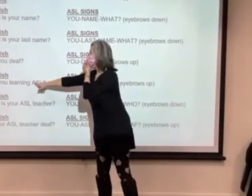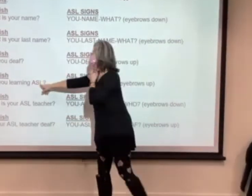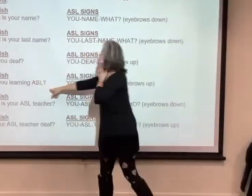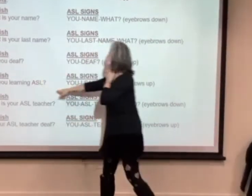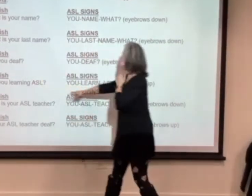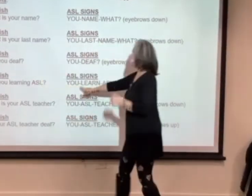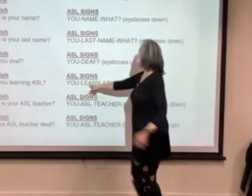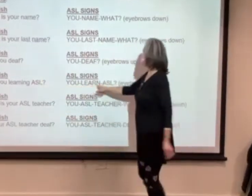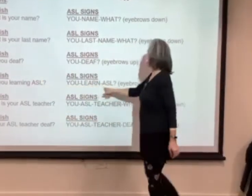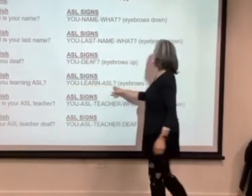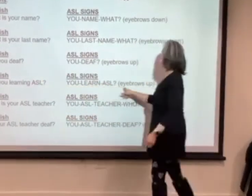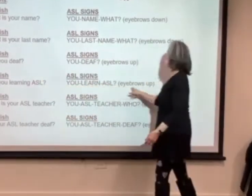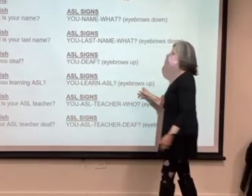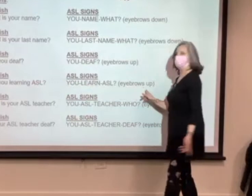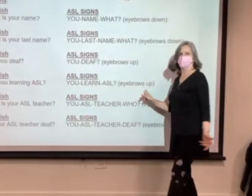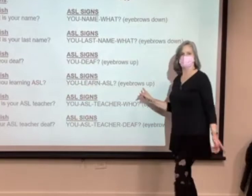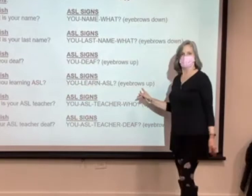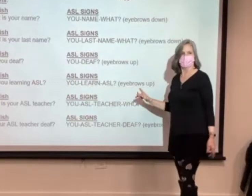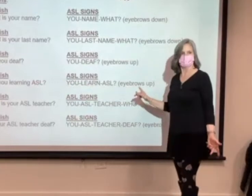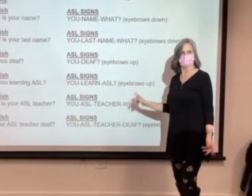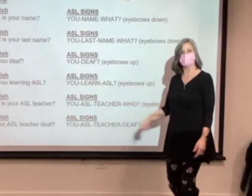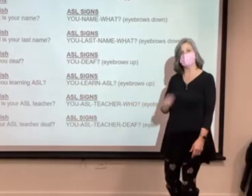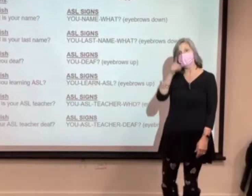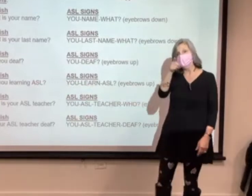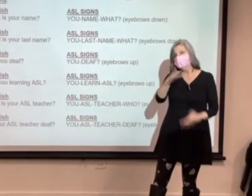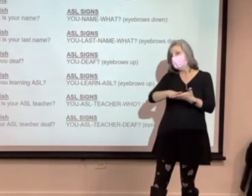learning ASL? You learning ASL, eyebrows up. That's the question.